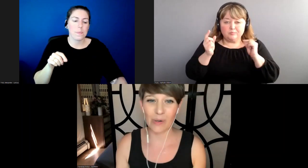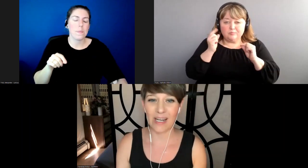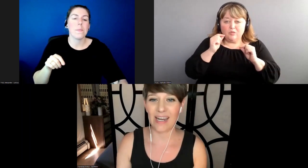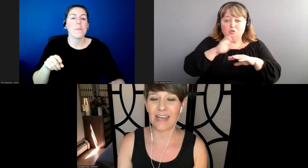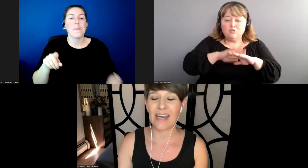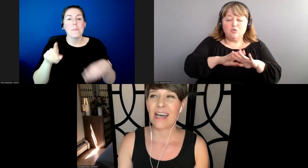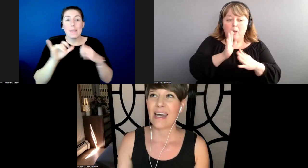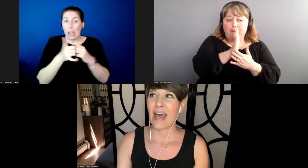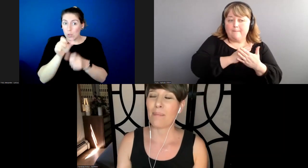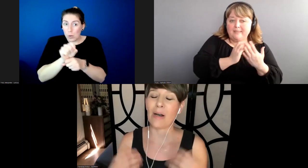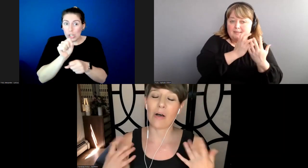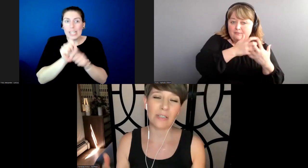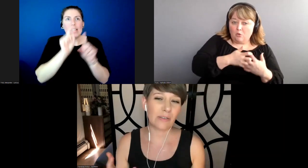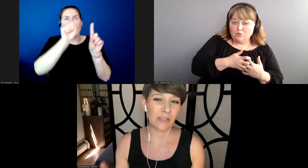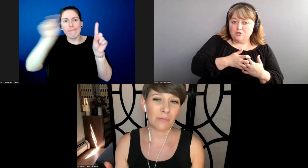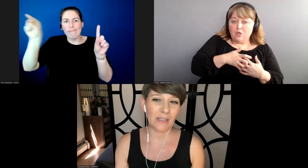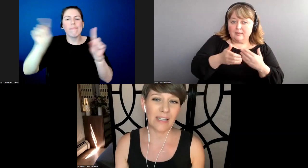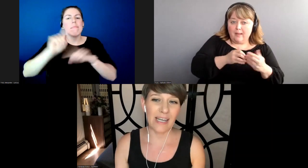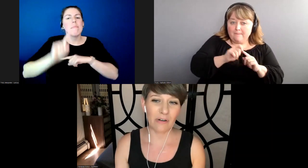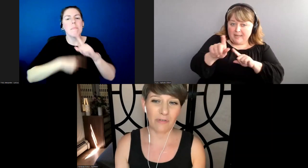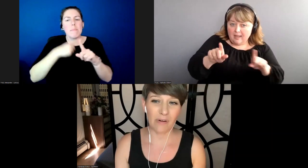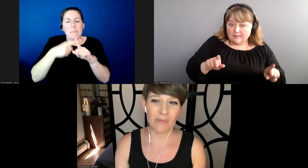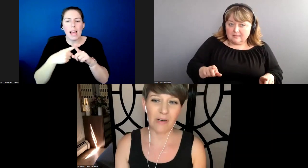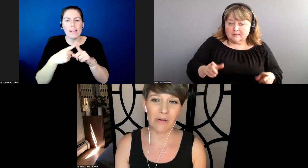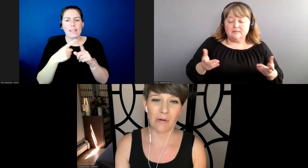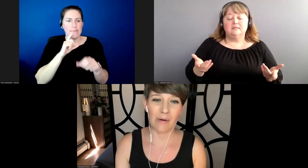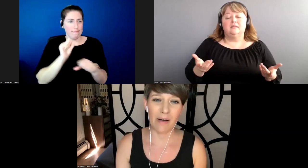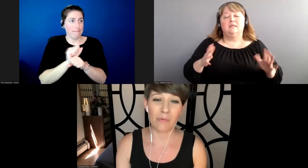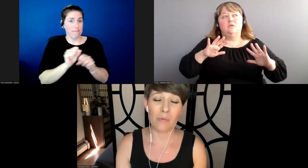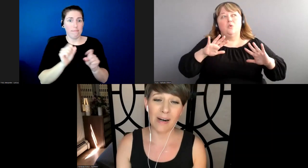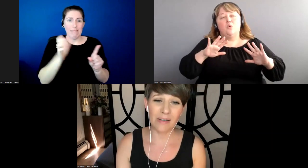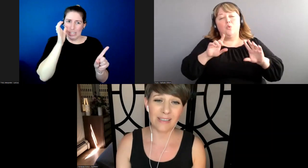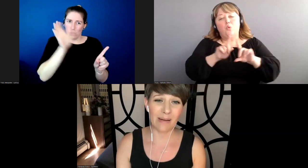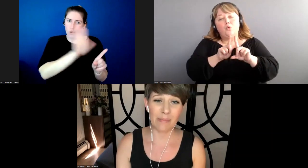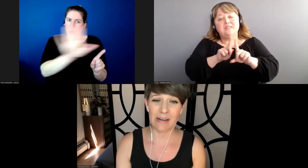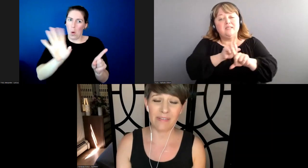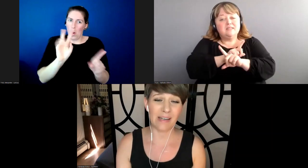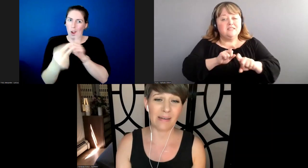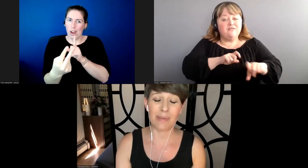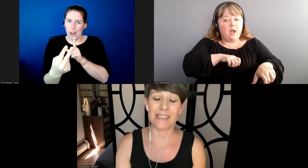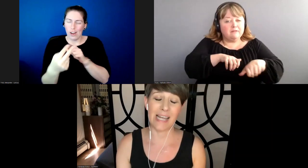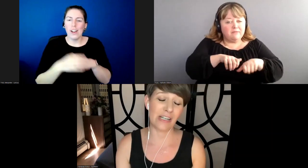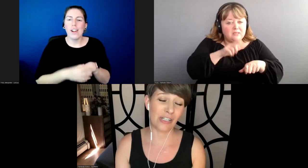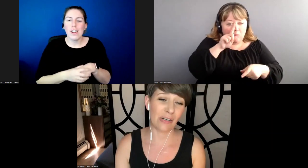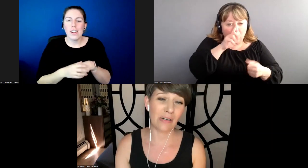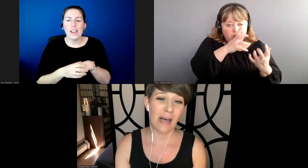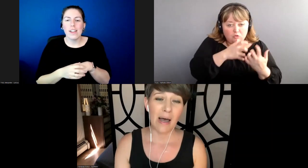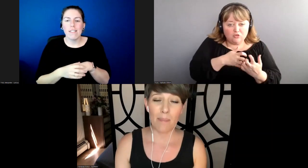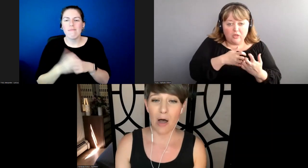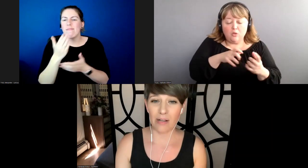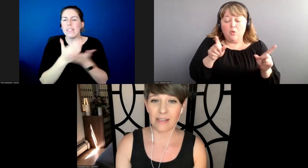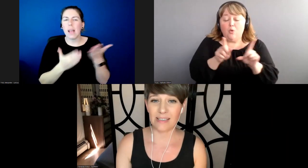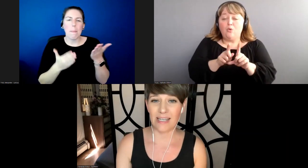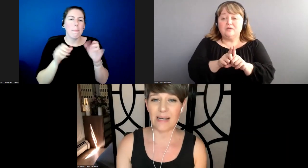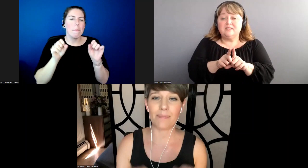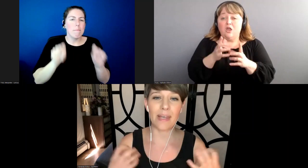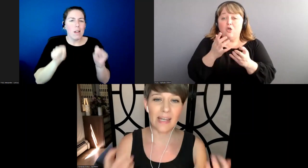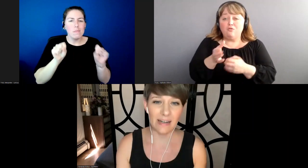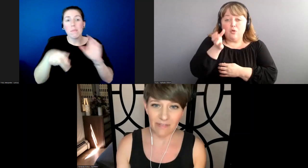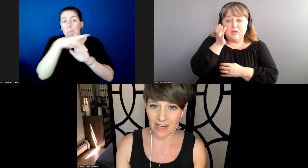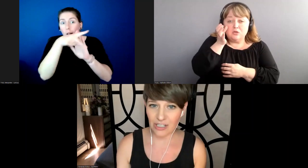it's working, but also to really hear from you around what are some of the potential